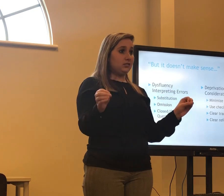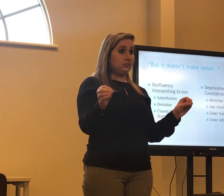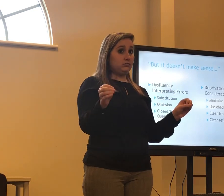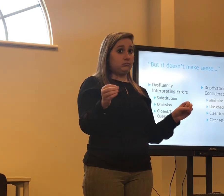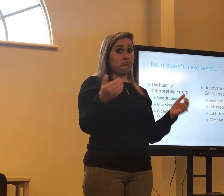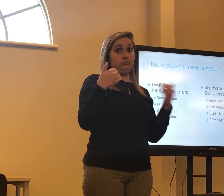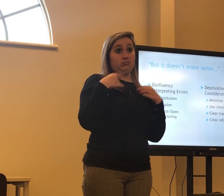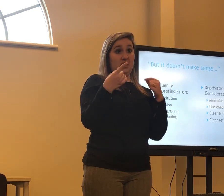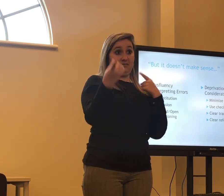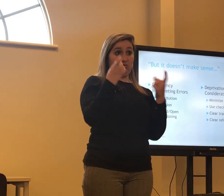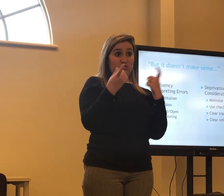this?